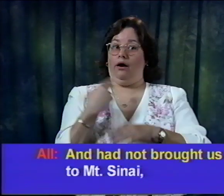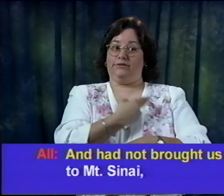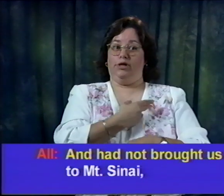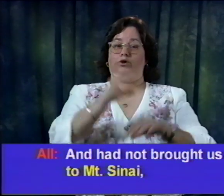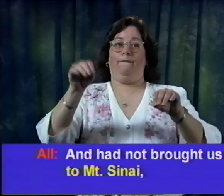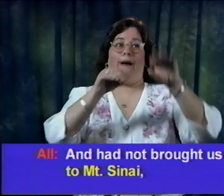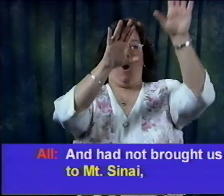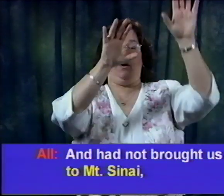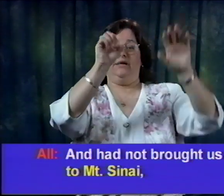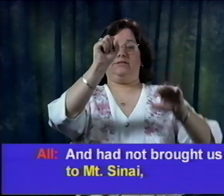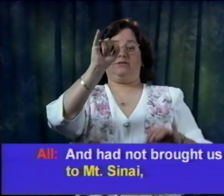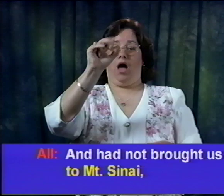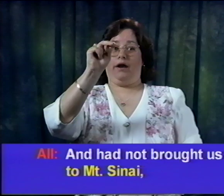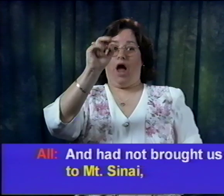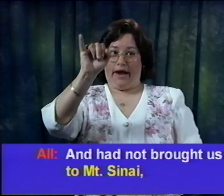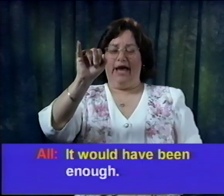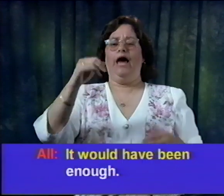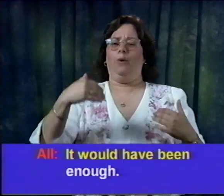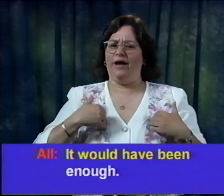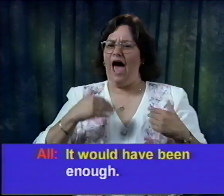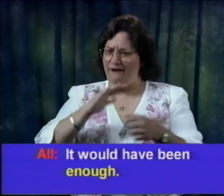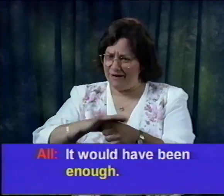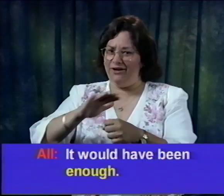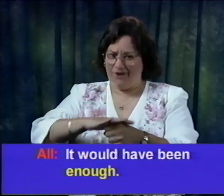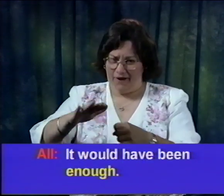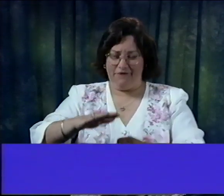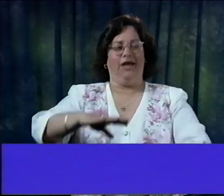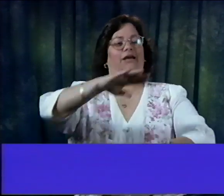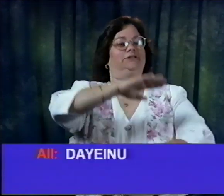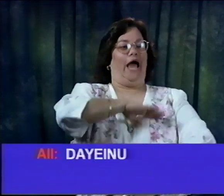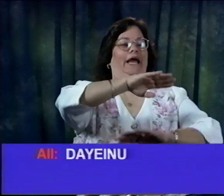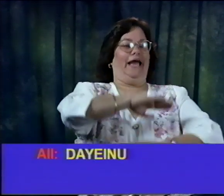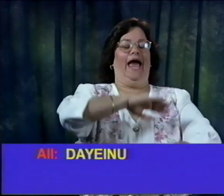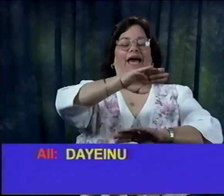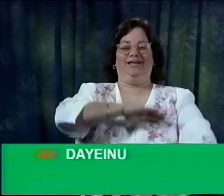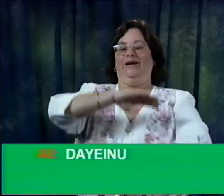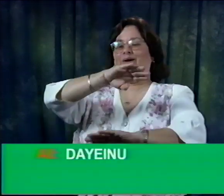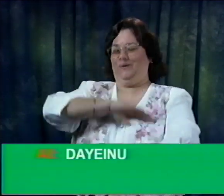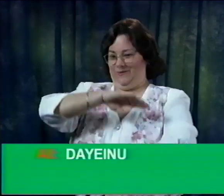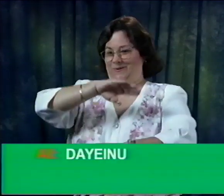not brought us to Mount Sinai, it would have been enough. Dayenu.